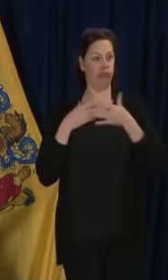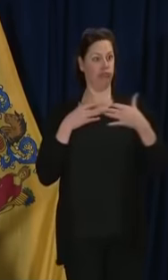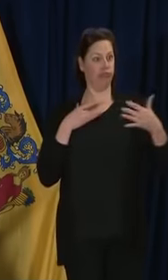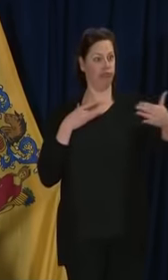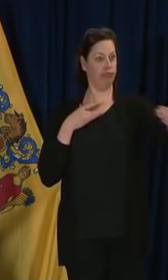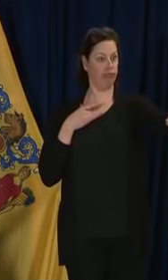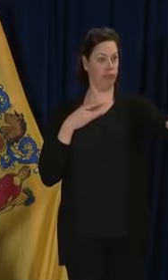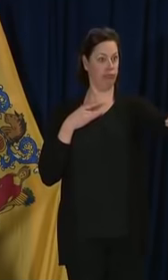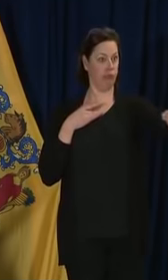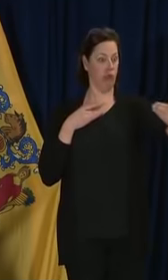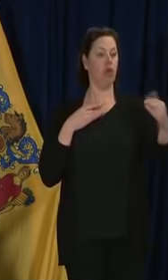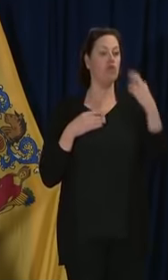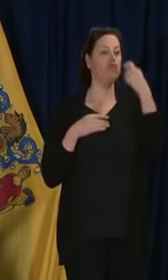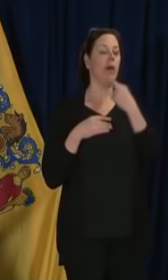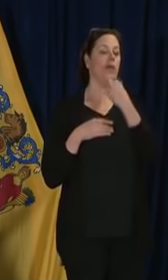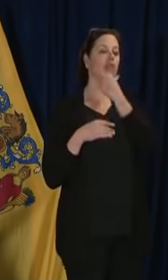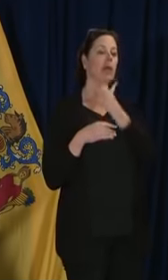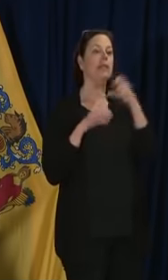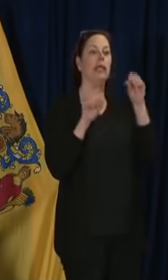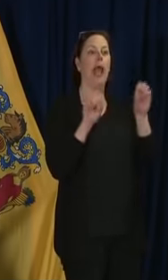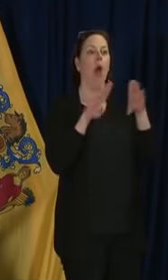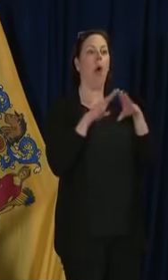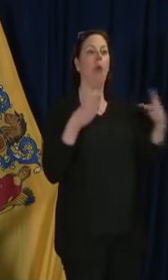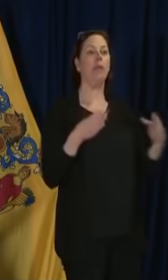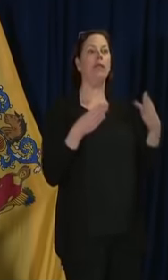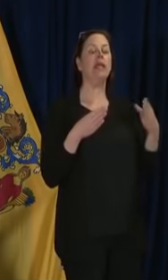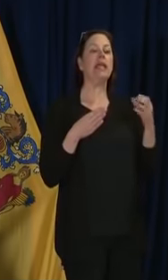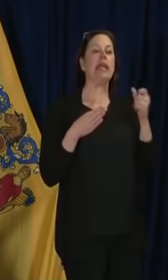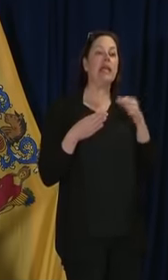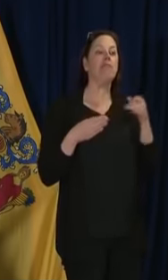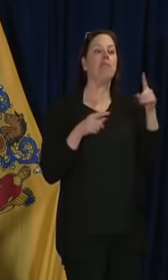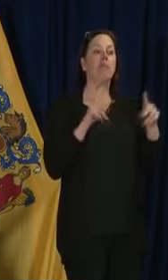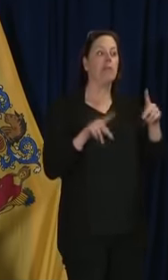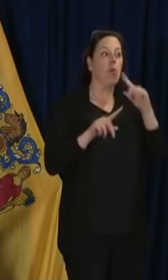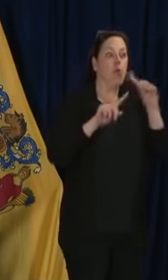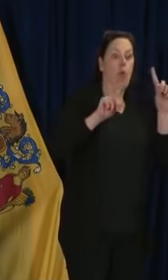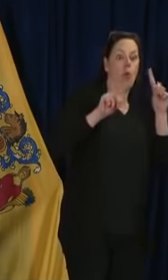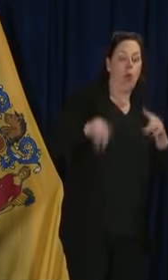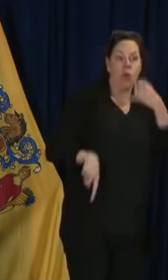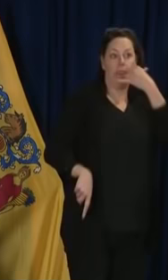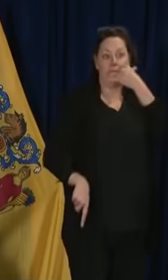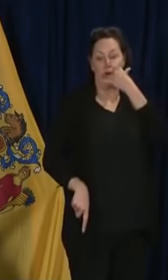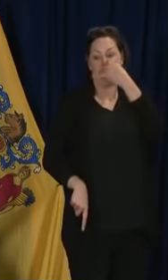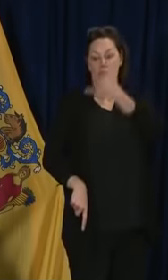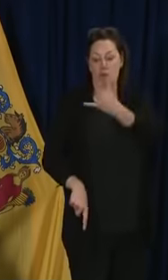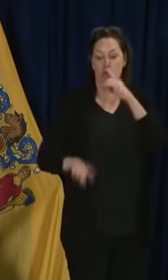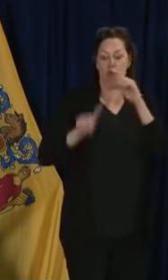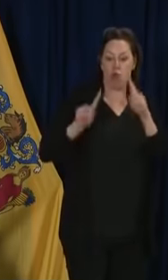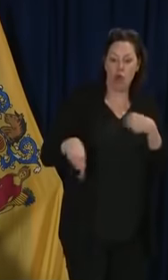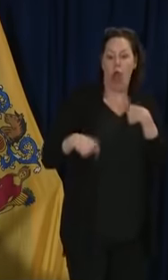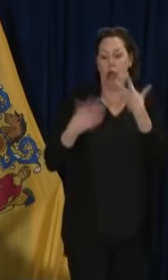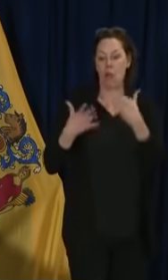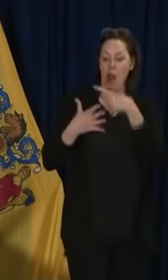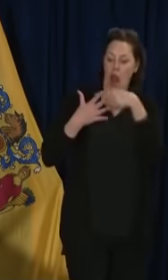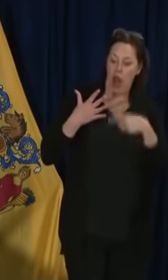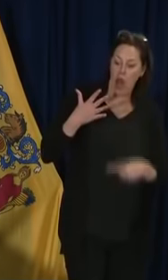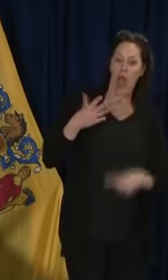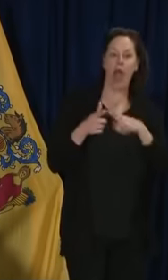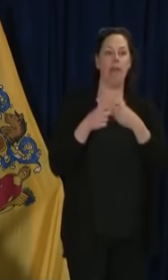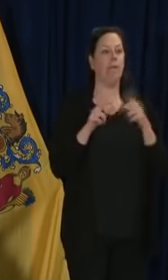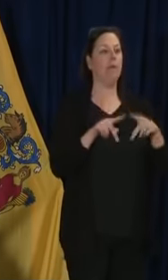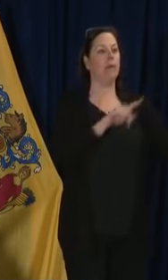notice, these establishments may be open for takeout and delivery orders only, and these restrictions will be in place during